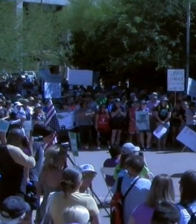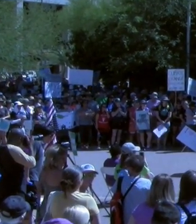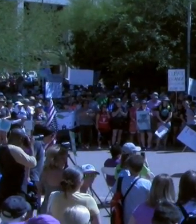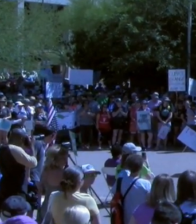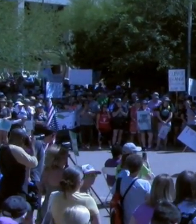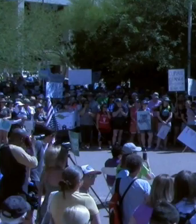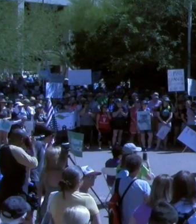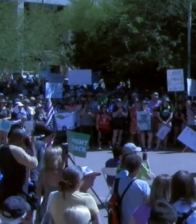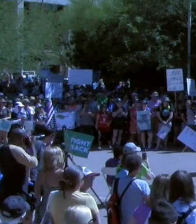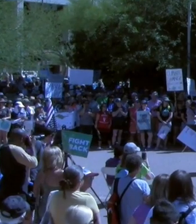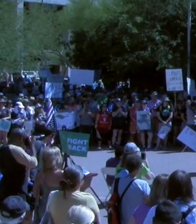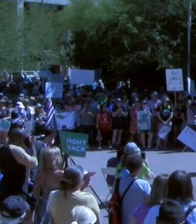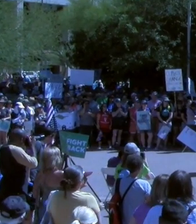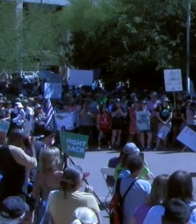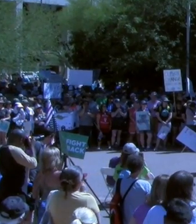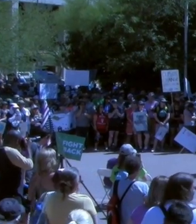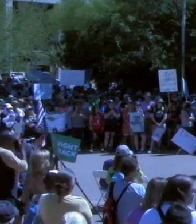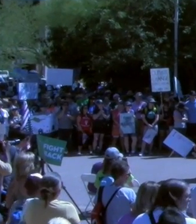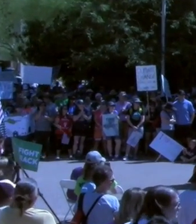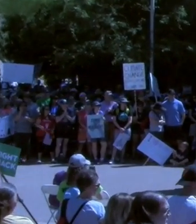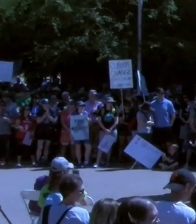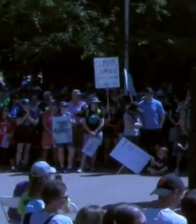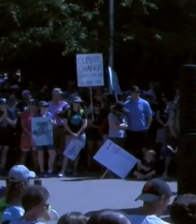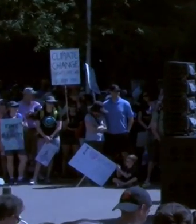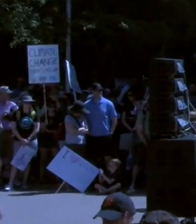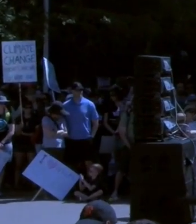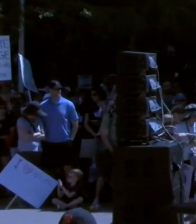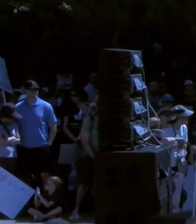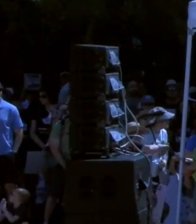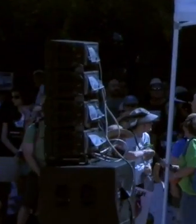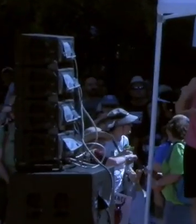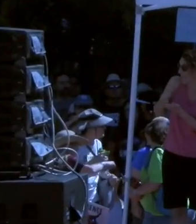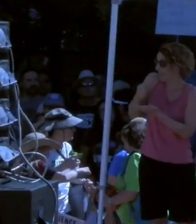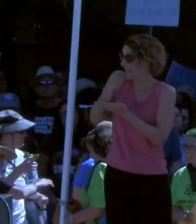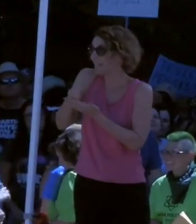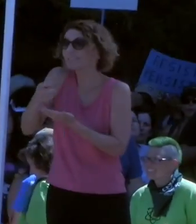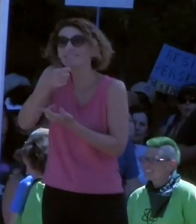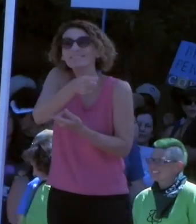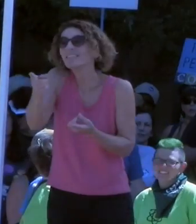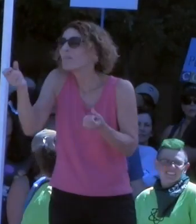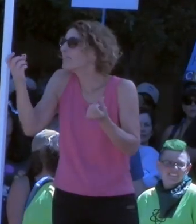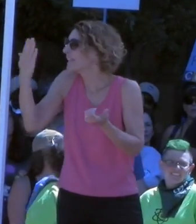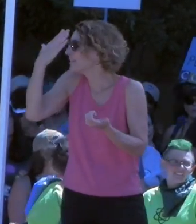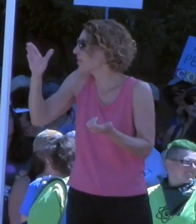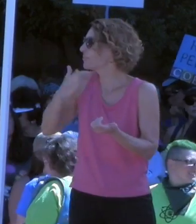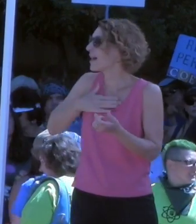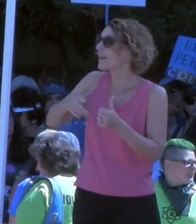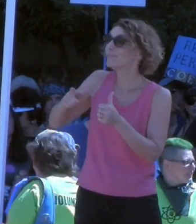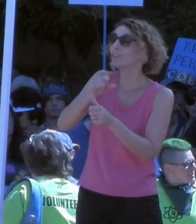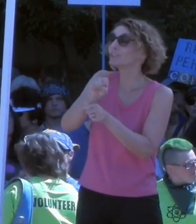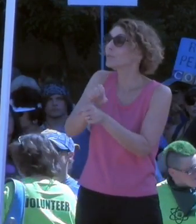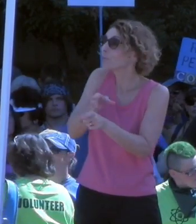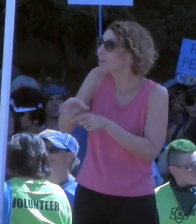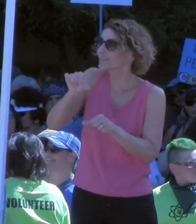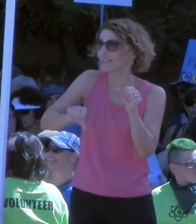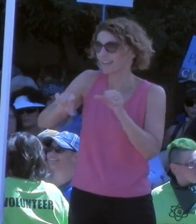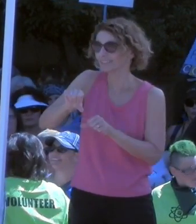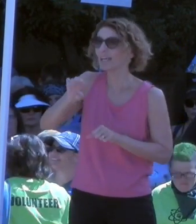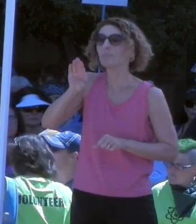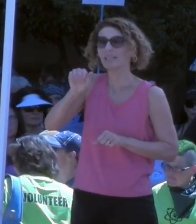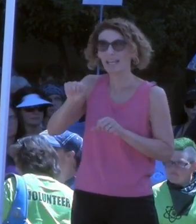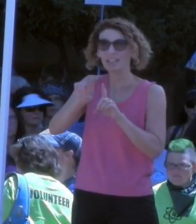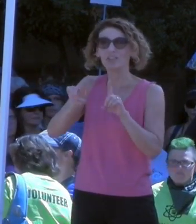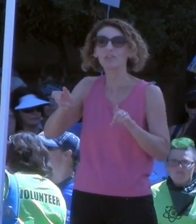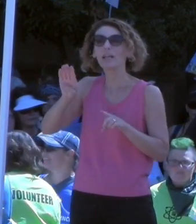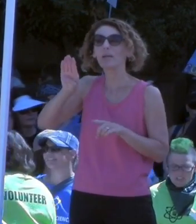But before my current career in finance, a lot of people don't know that my first career was in science. Specifically, I have a bachelor's degree in